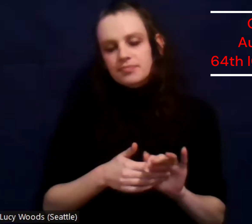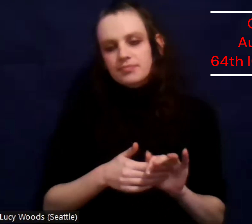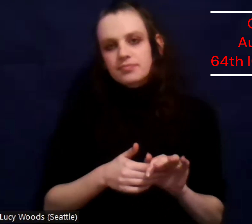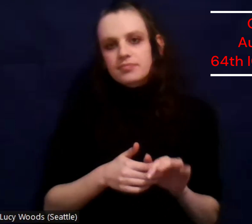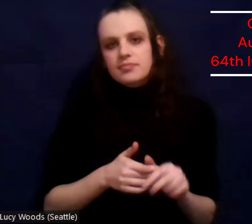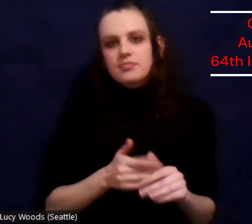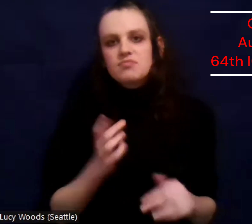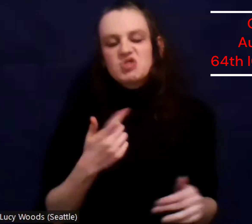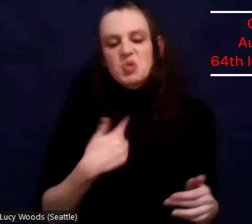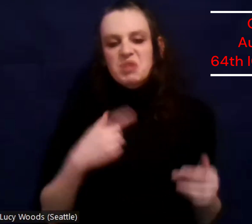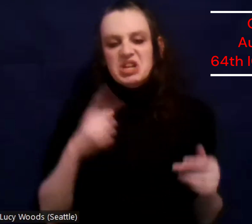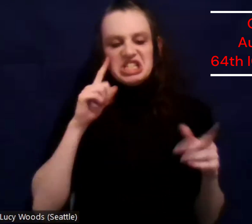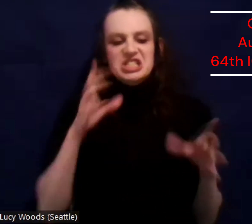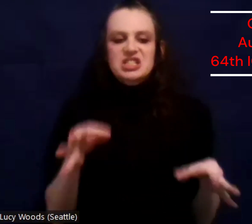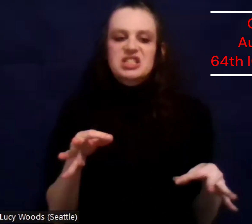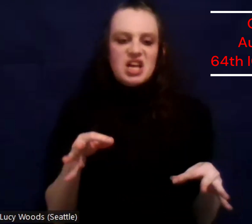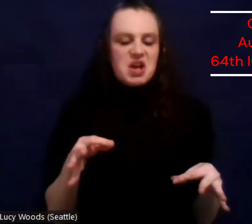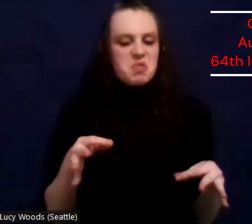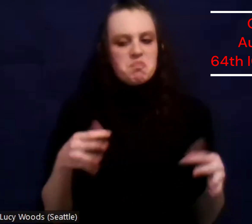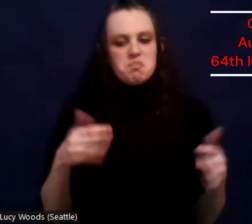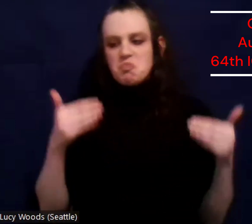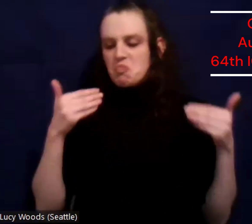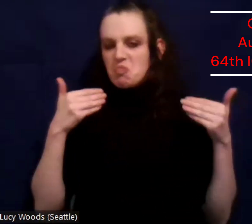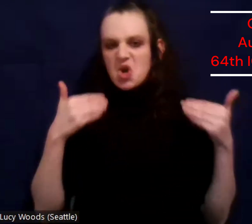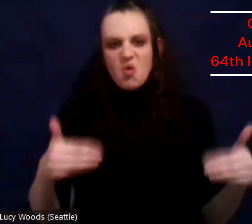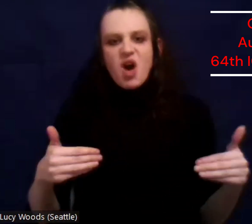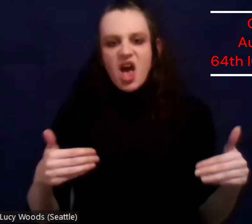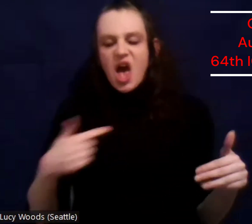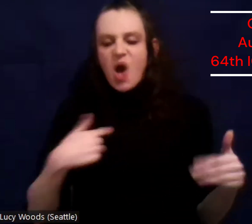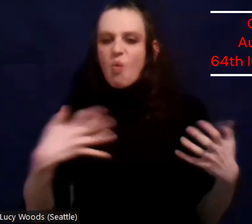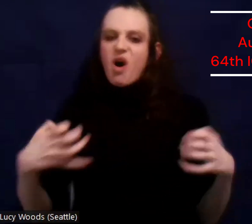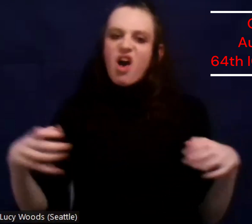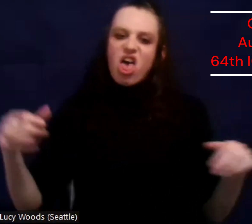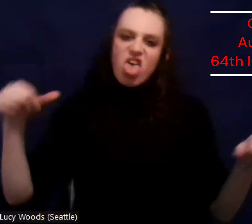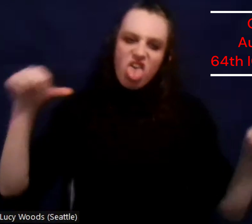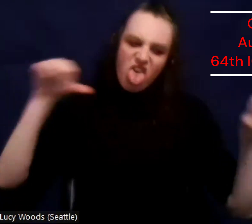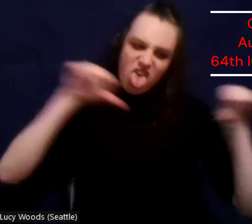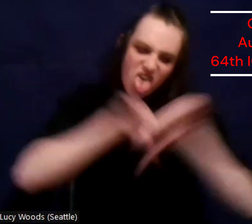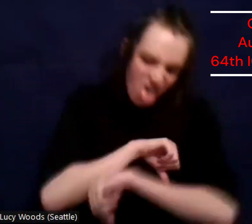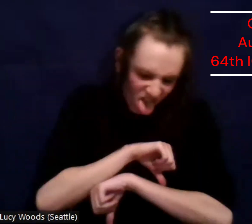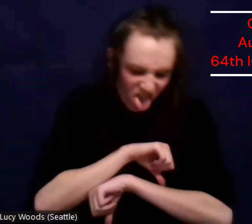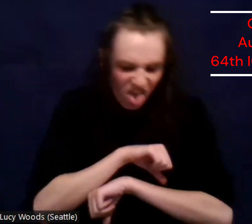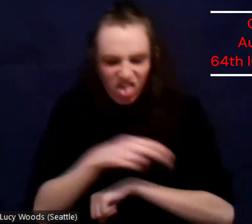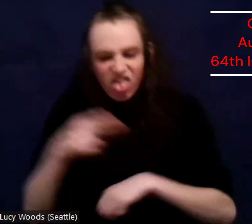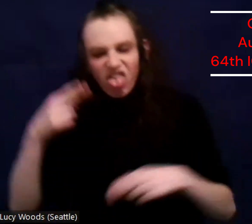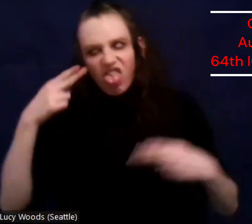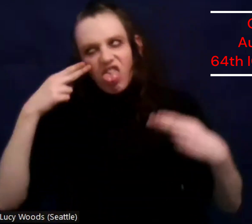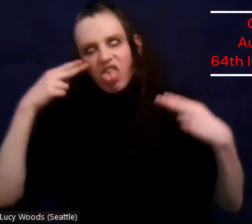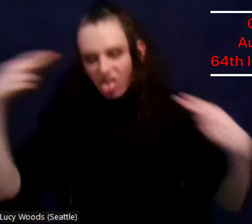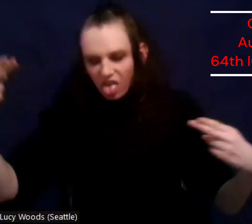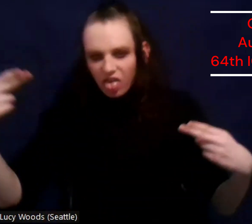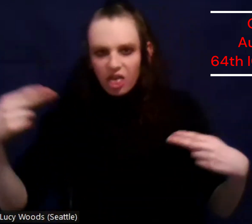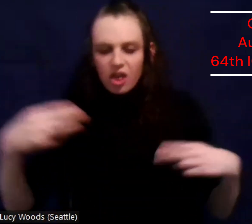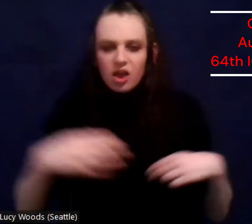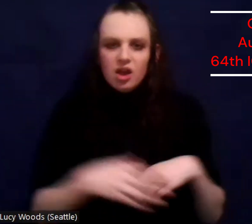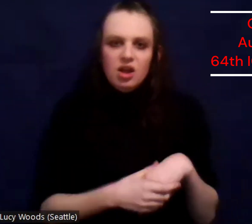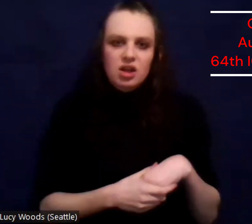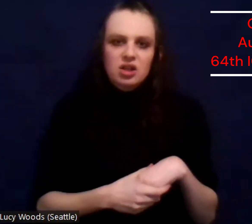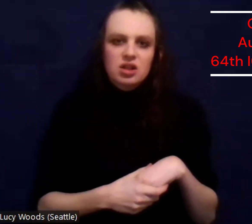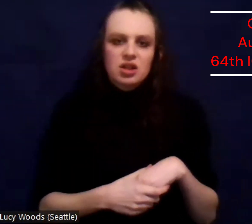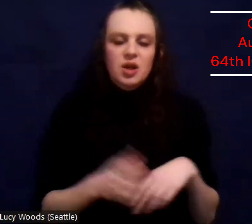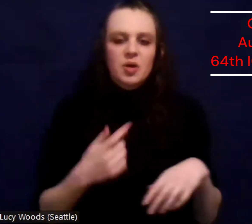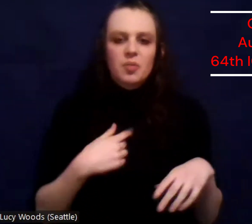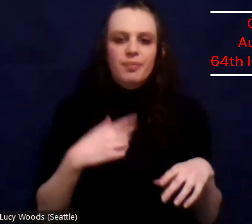all guns blazing and just get as fucked up as I could. And got a